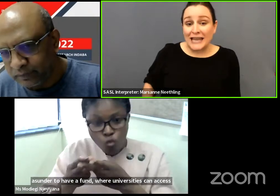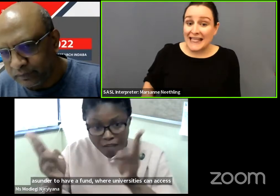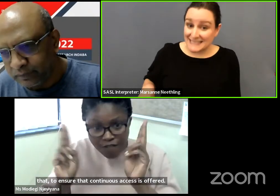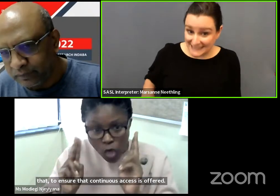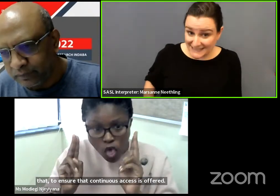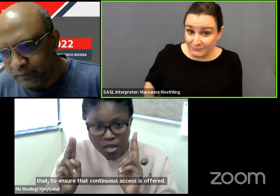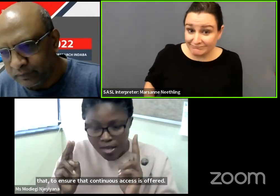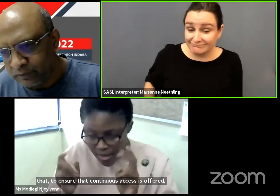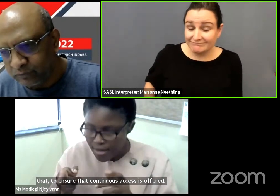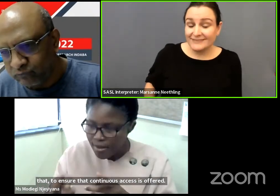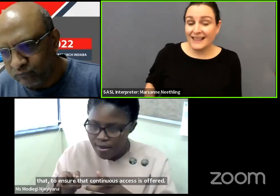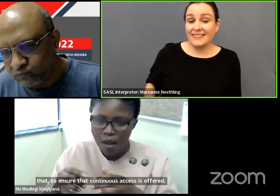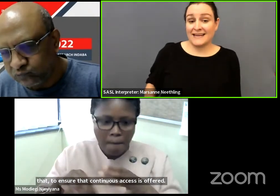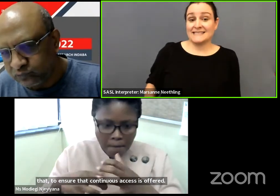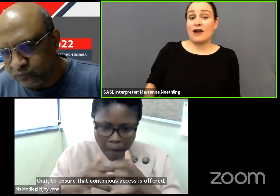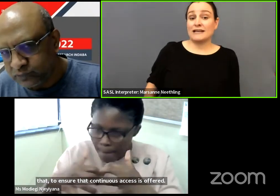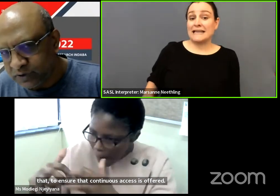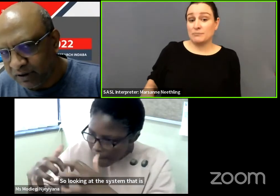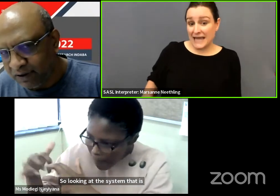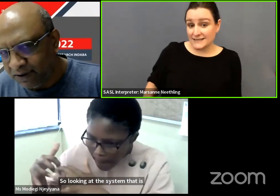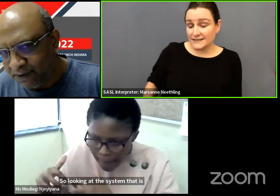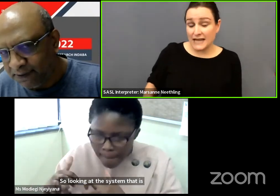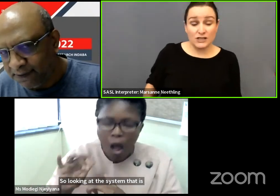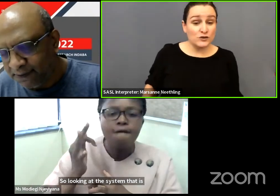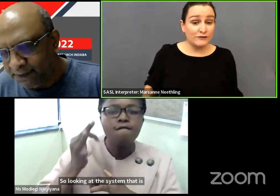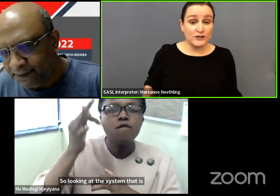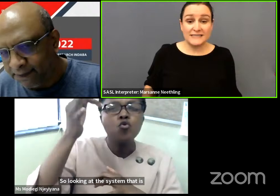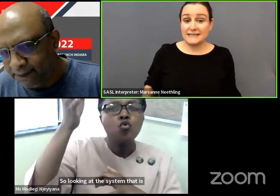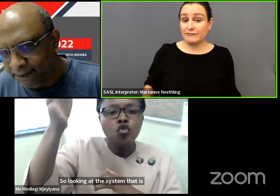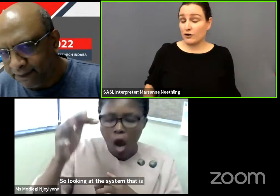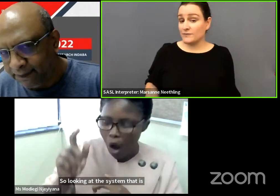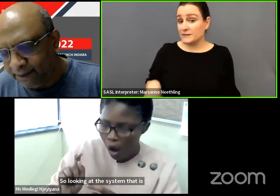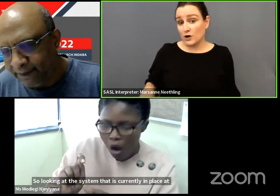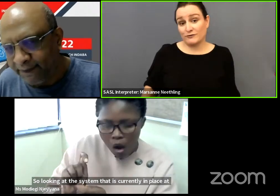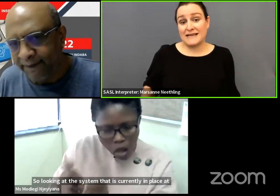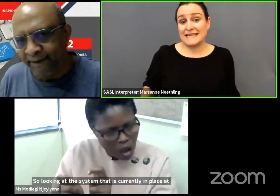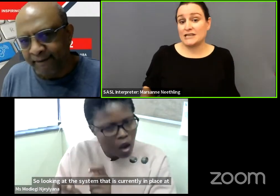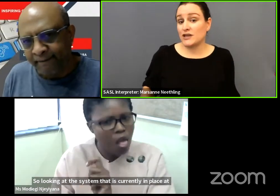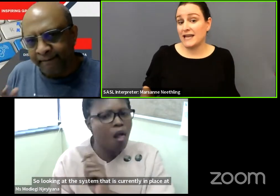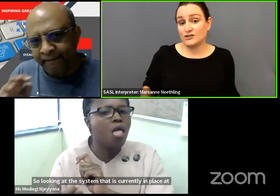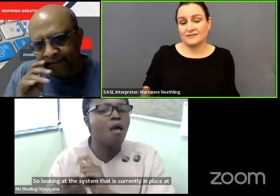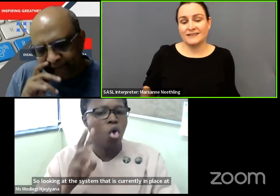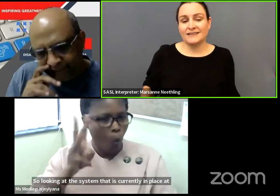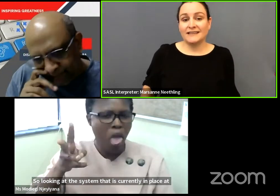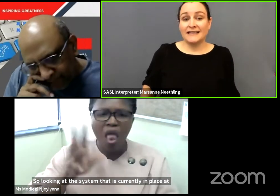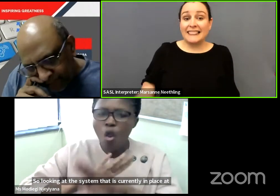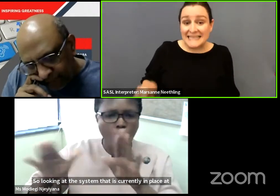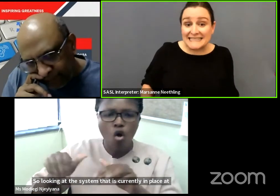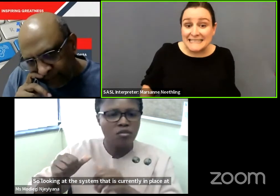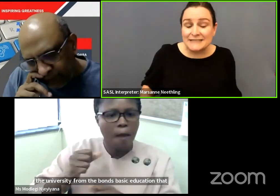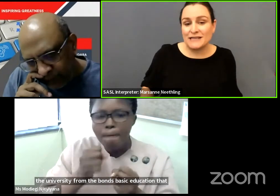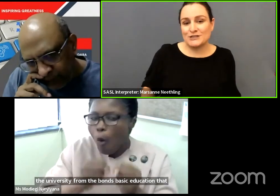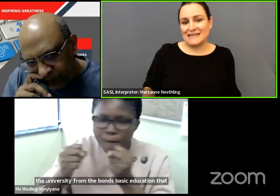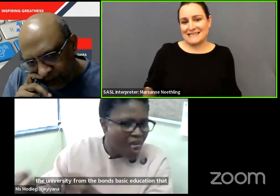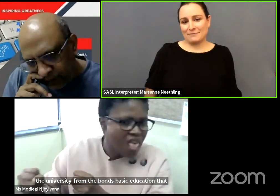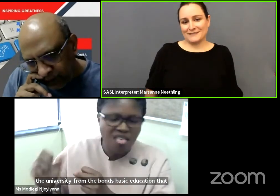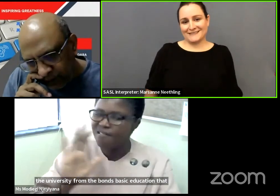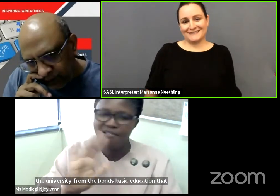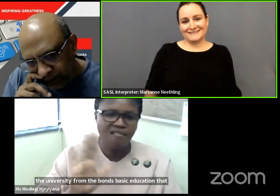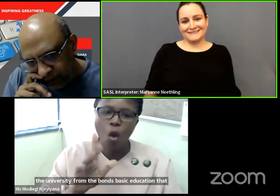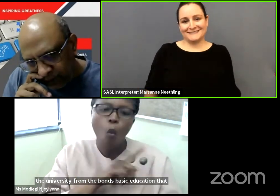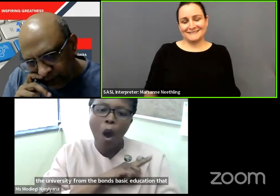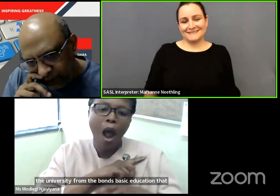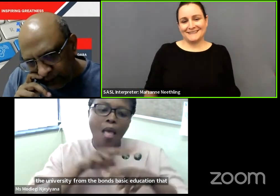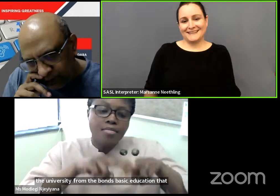So looking at the system that is currently in place at a university from the Department of Basic Education, that system needs to be